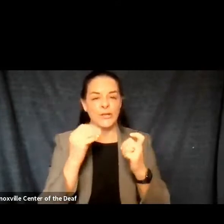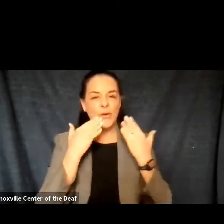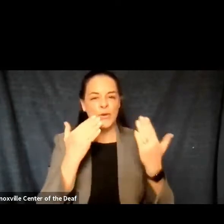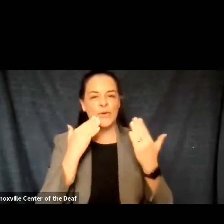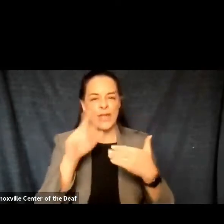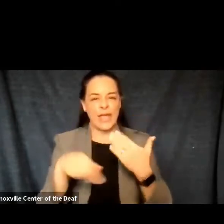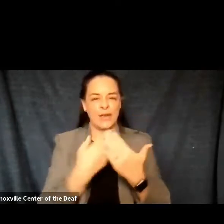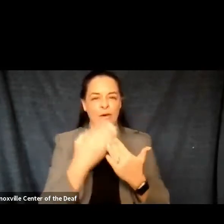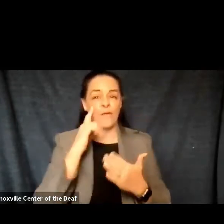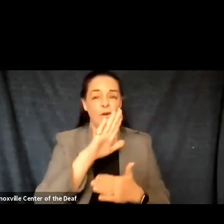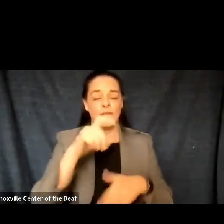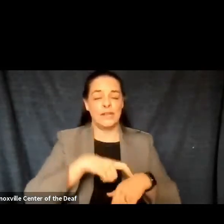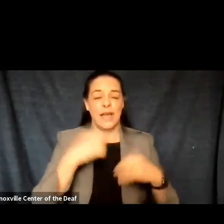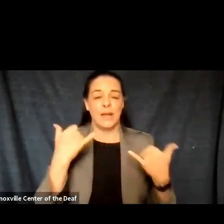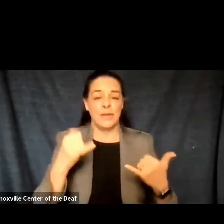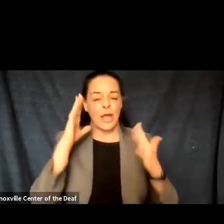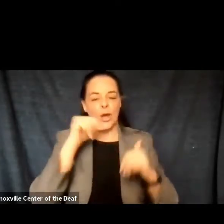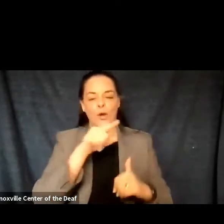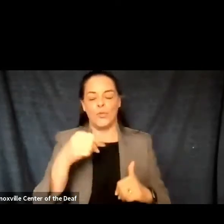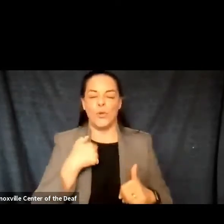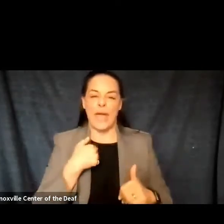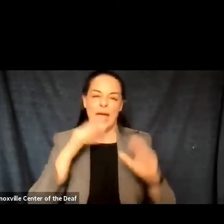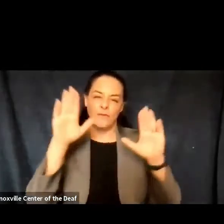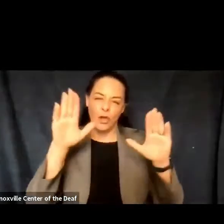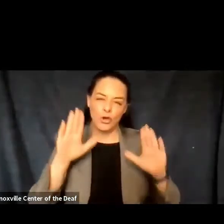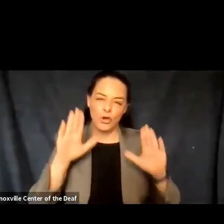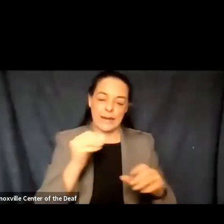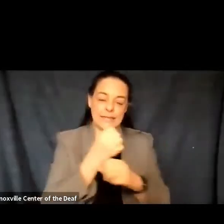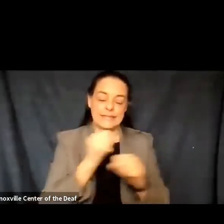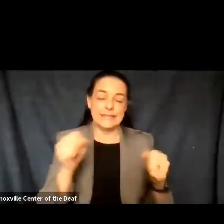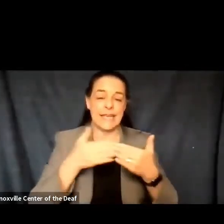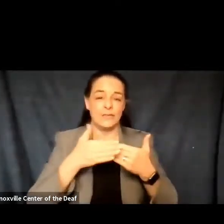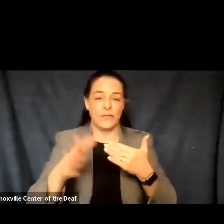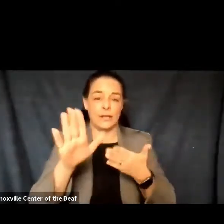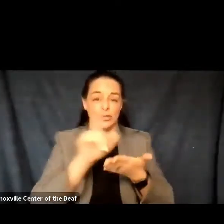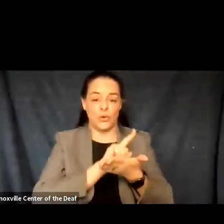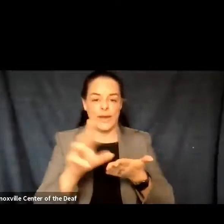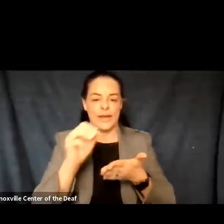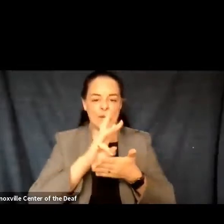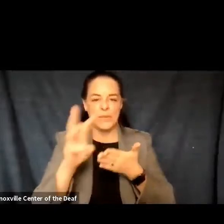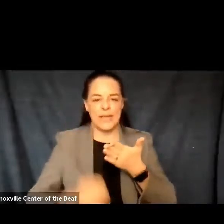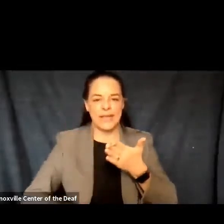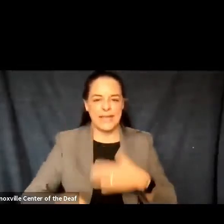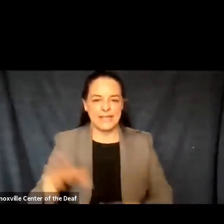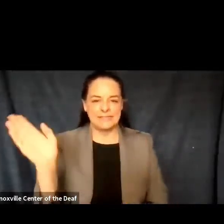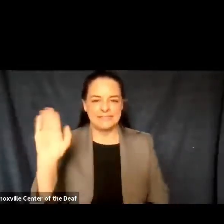you all for your time today. We hope you have a great and safe rest of your week and weekend.